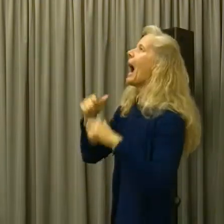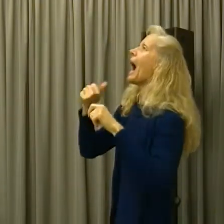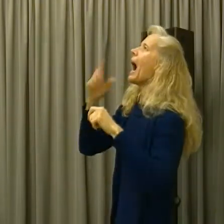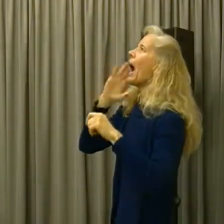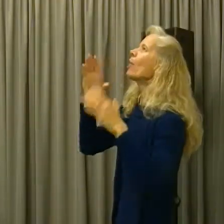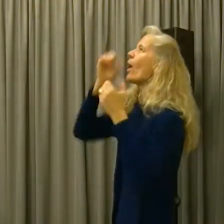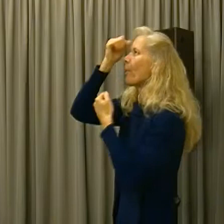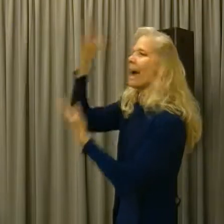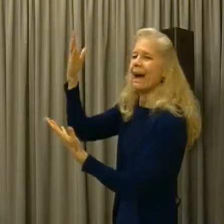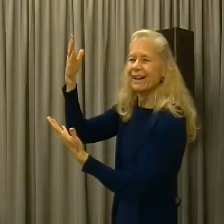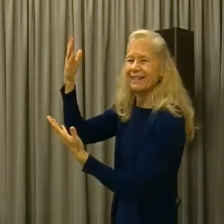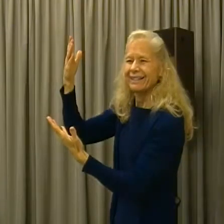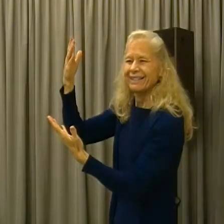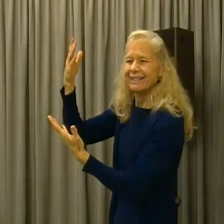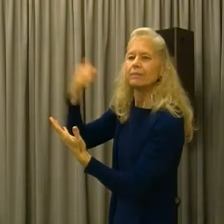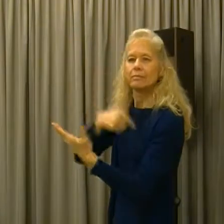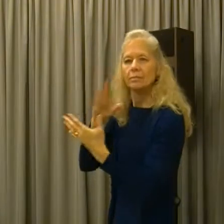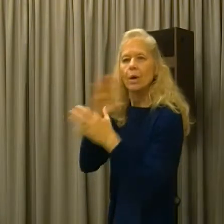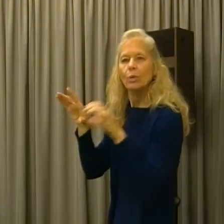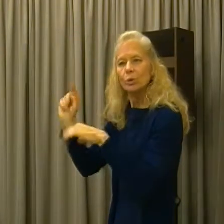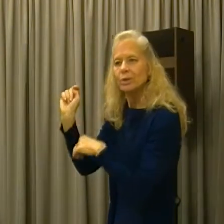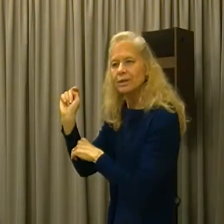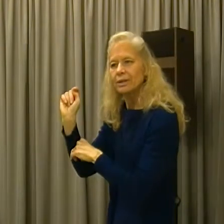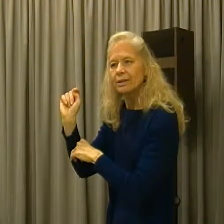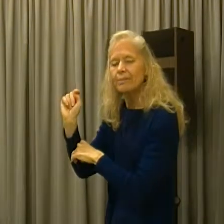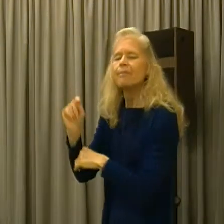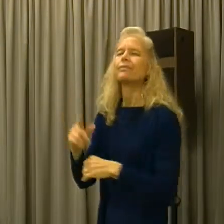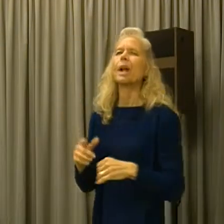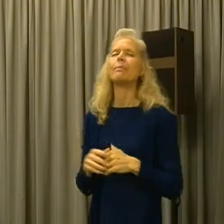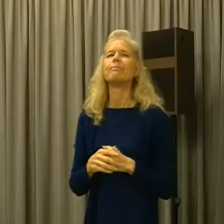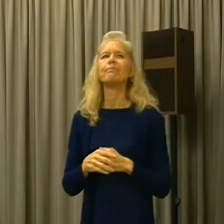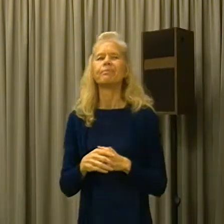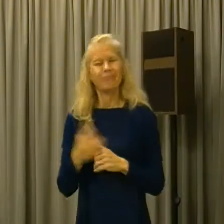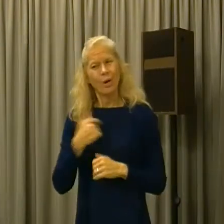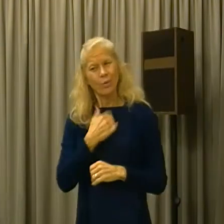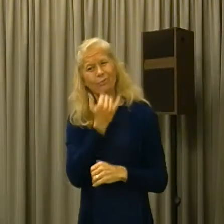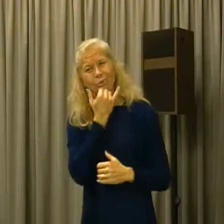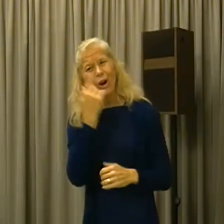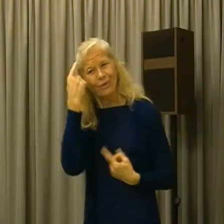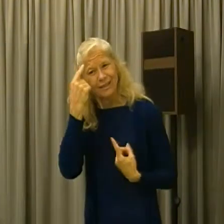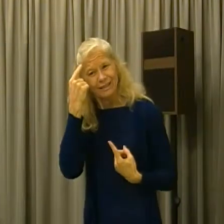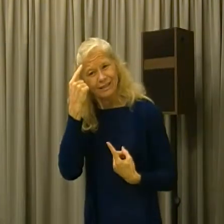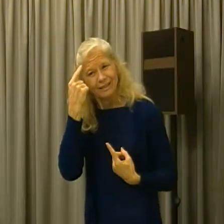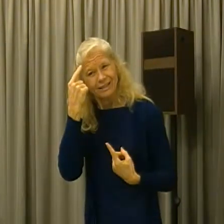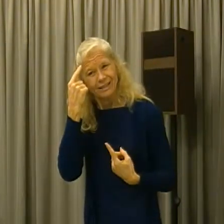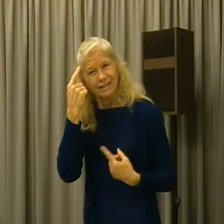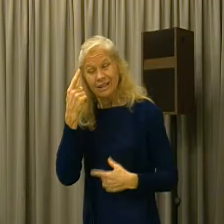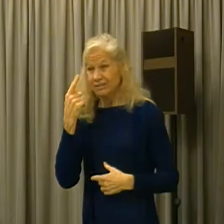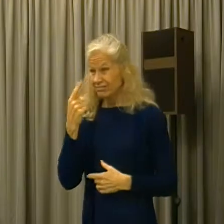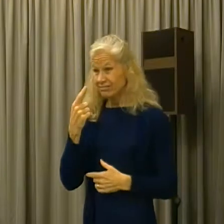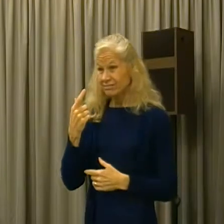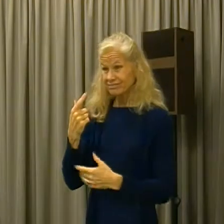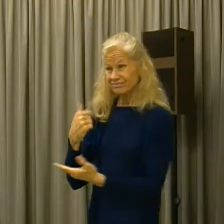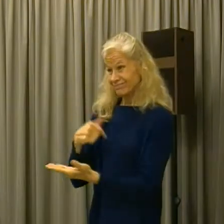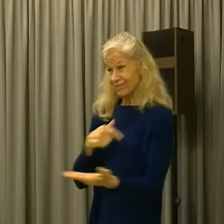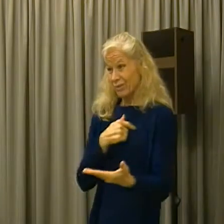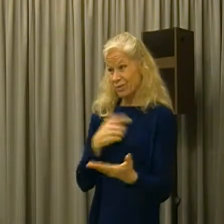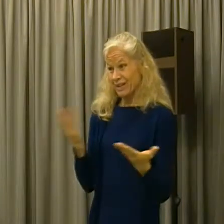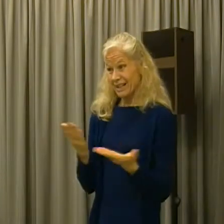day. Probably not too many of us go too many days without a meal. And yet what? We need